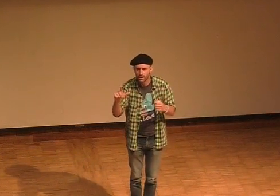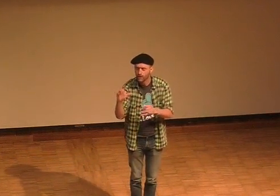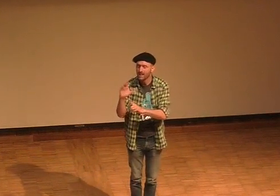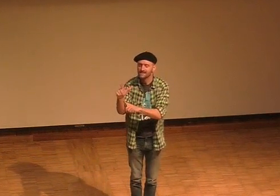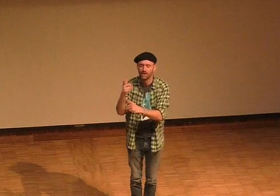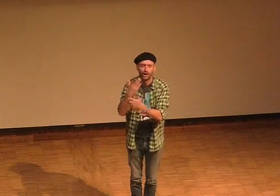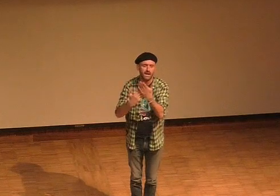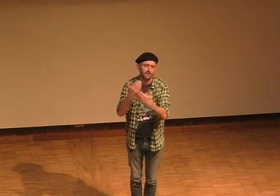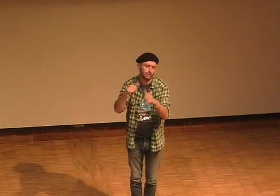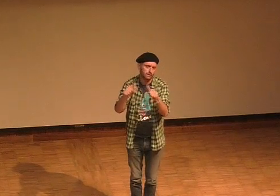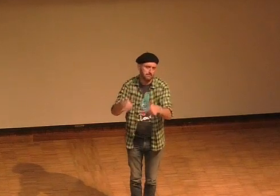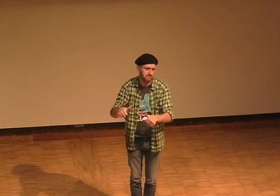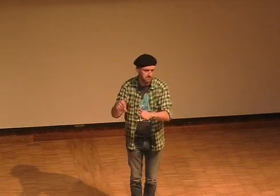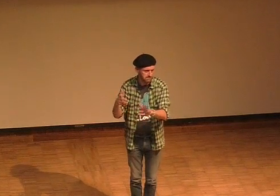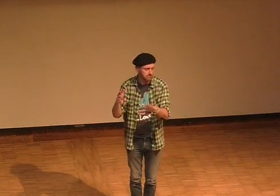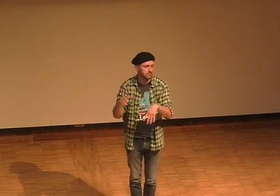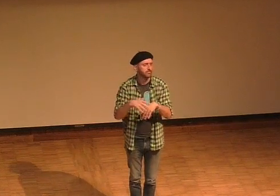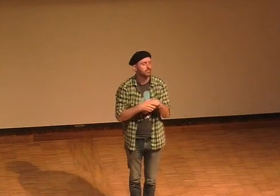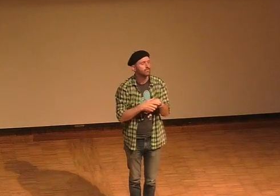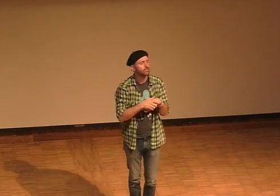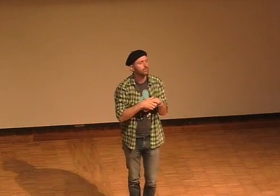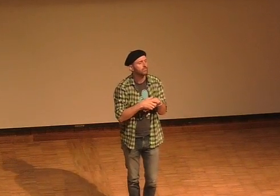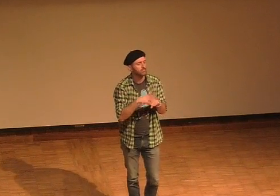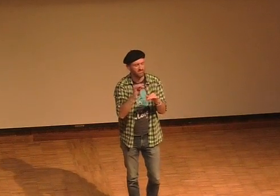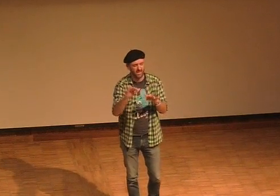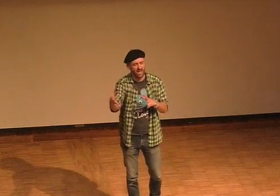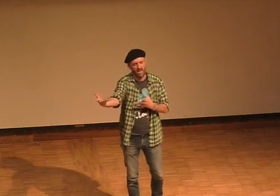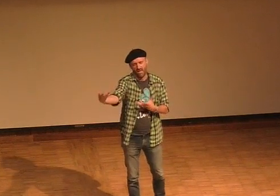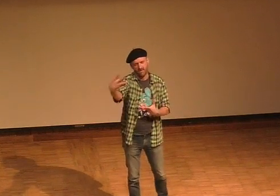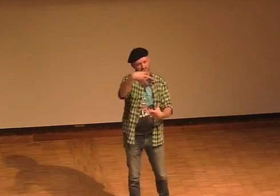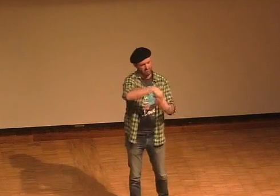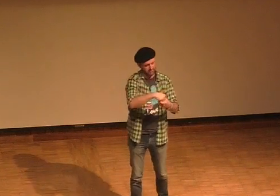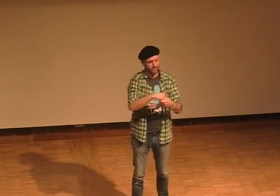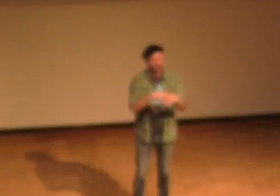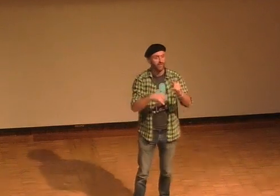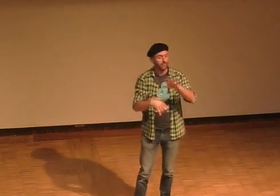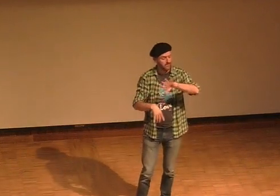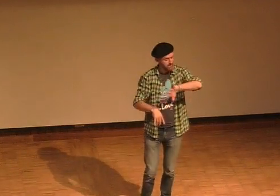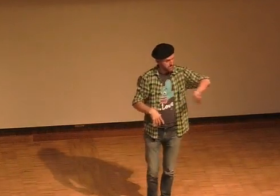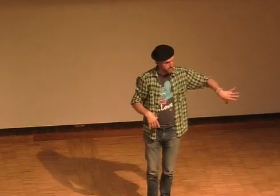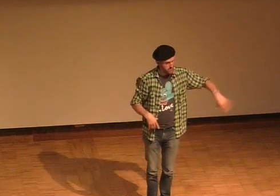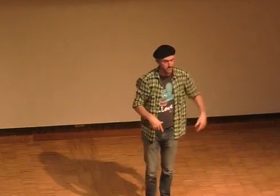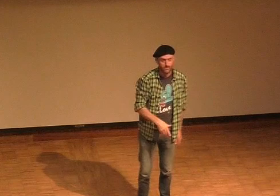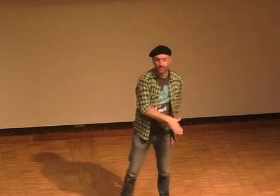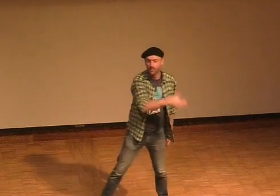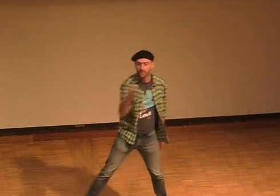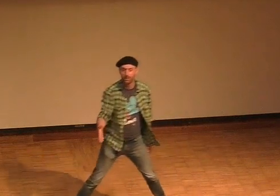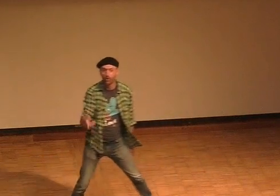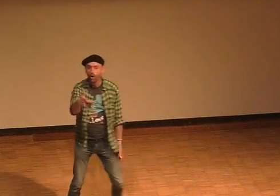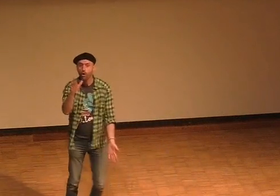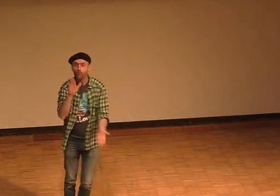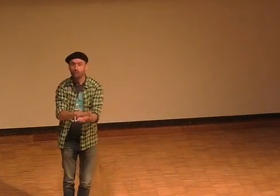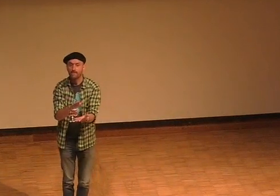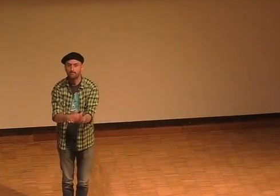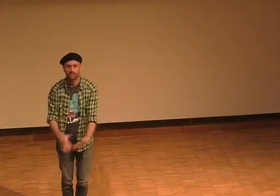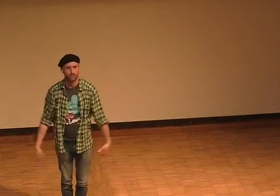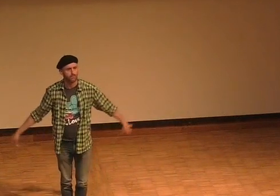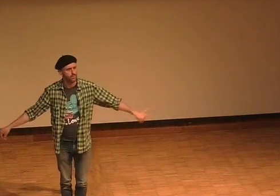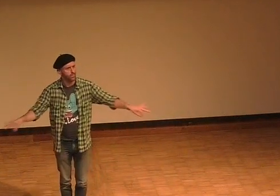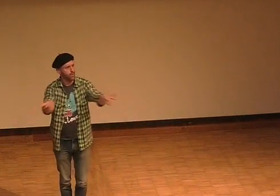and classifiers, which are hand shapes, that are all included. Without those,